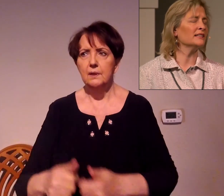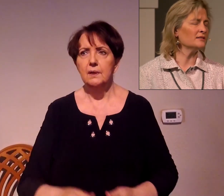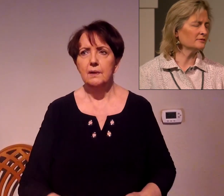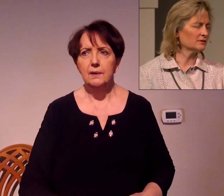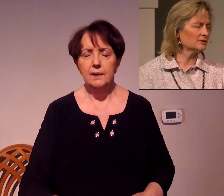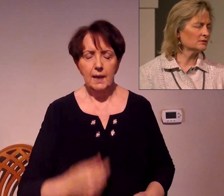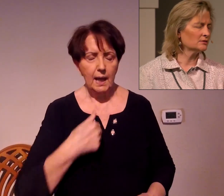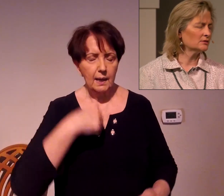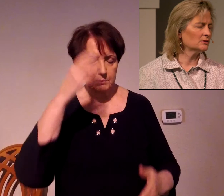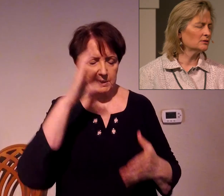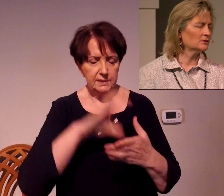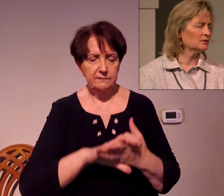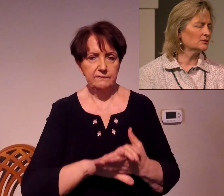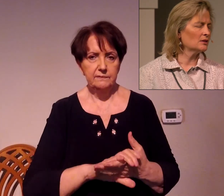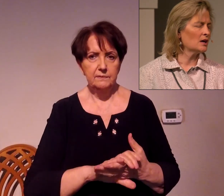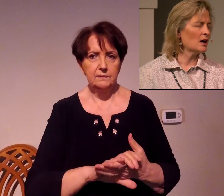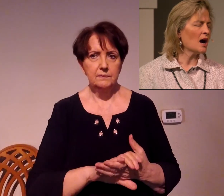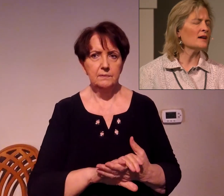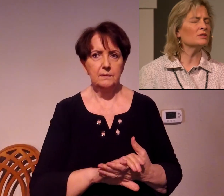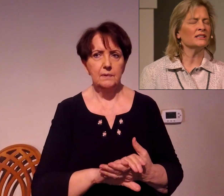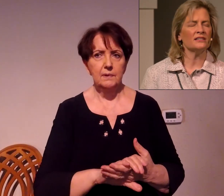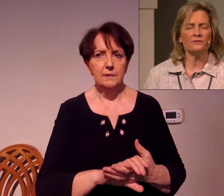I believe